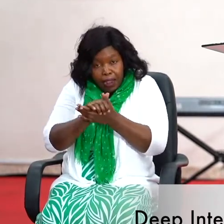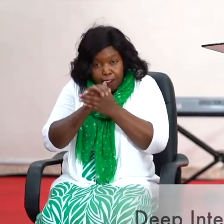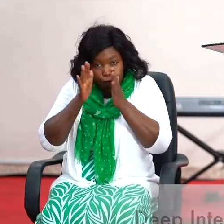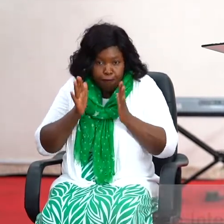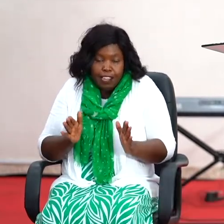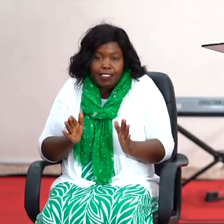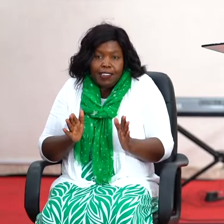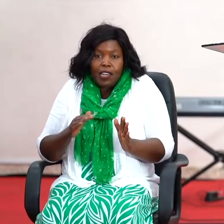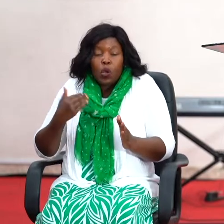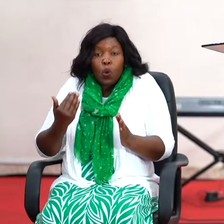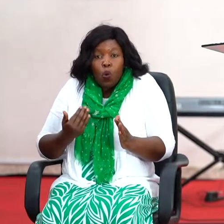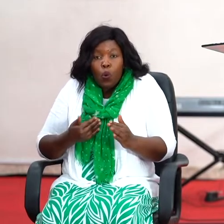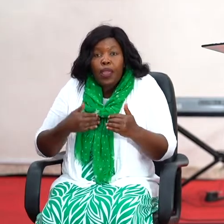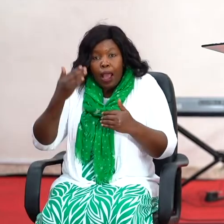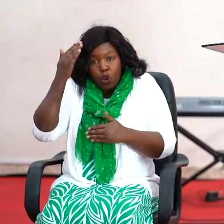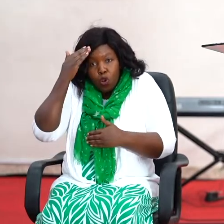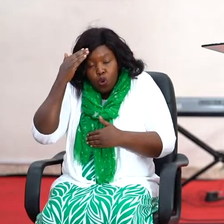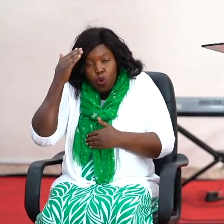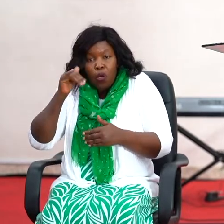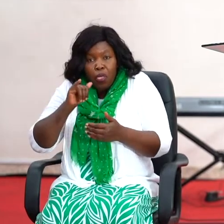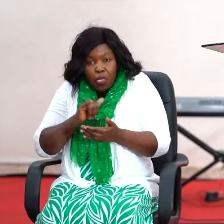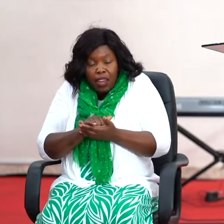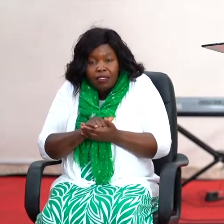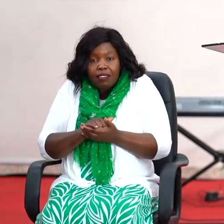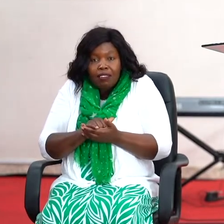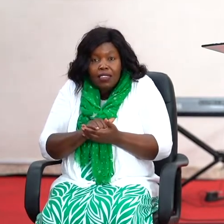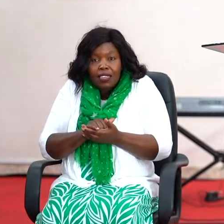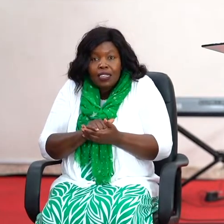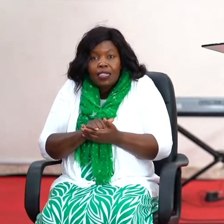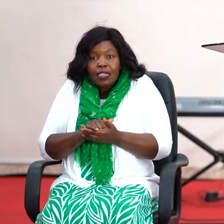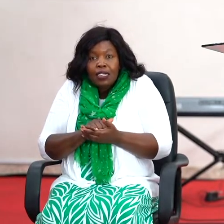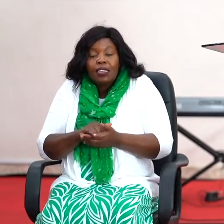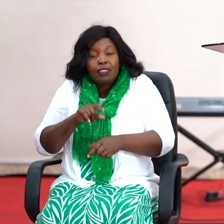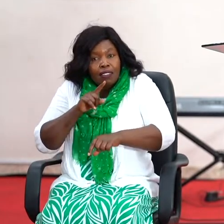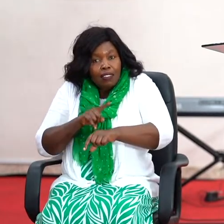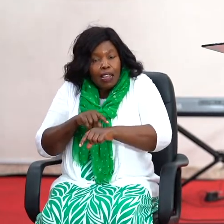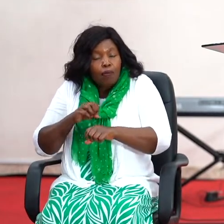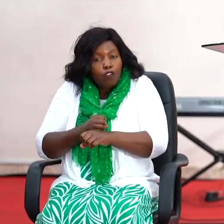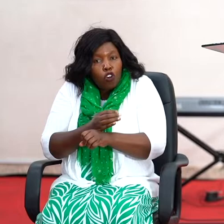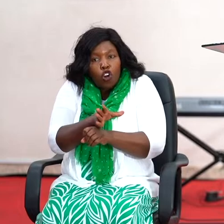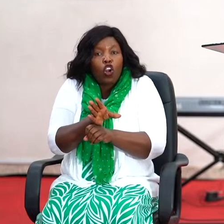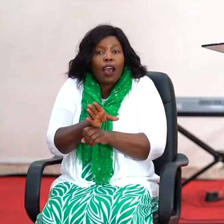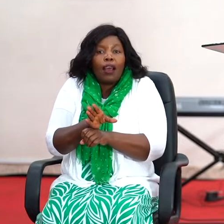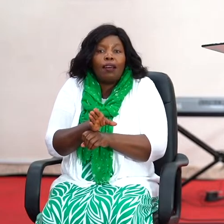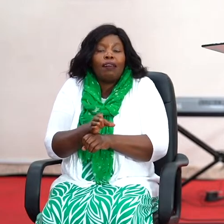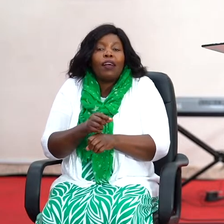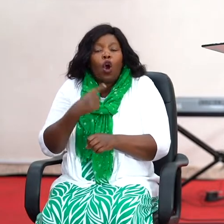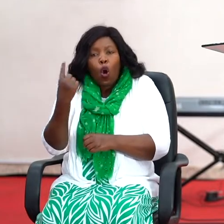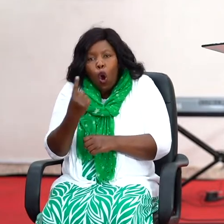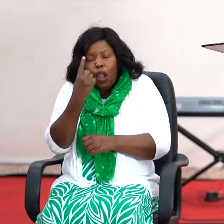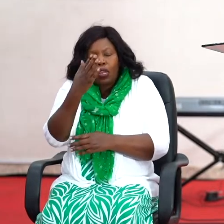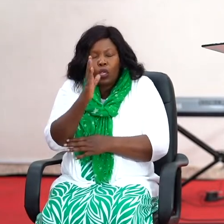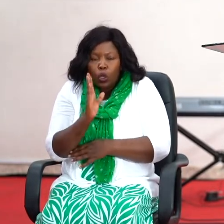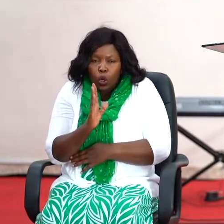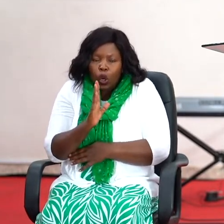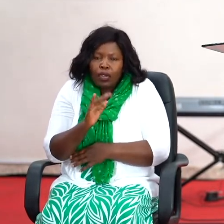are very much aware that this plague, this plague of coronavirus, it is only God who